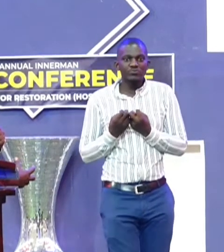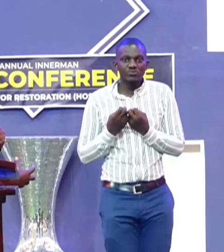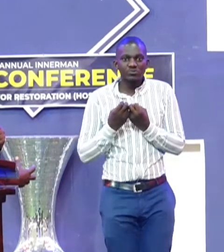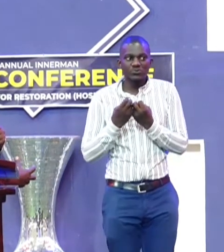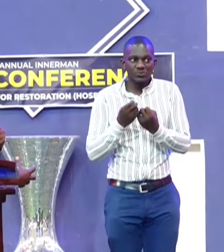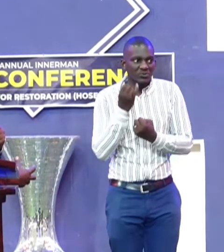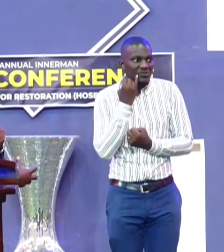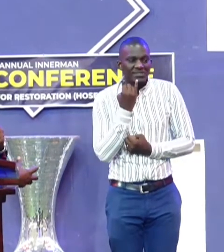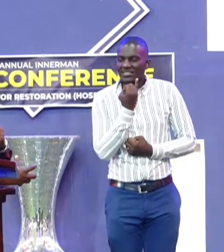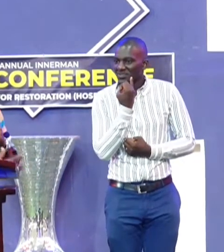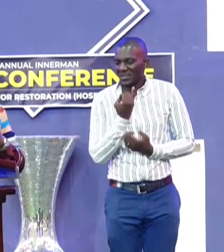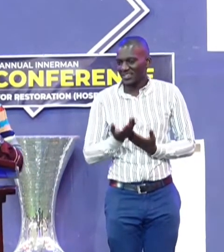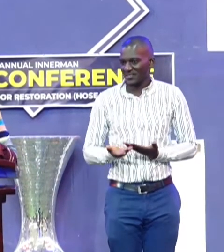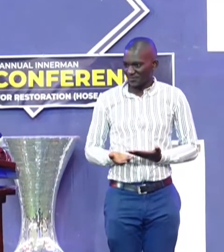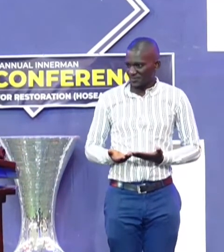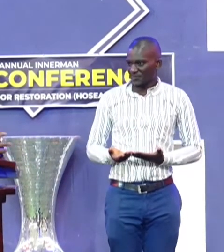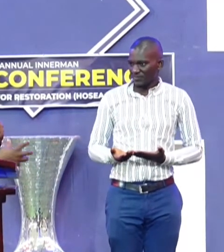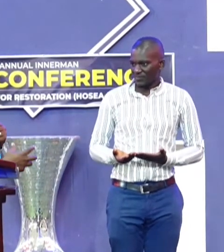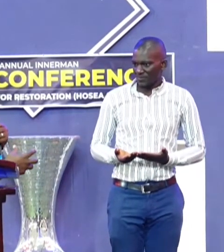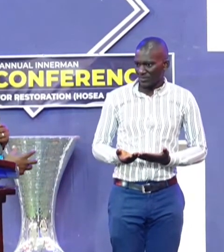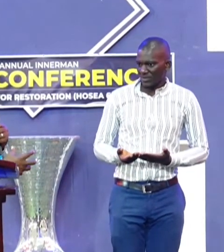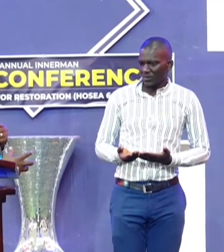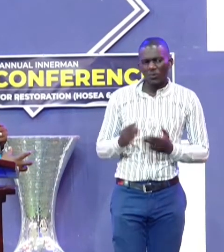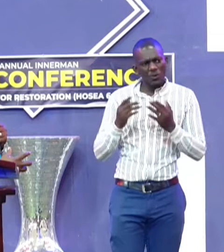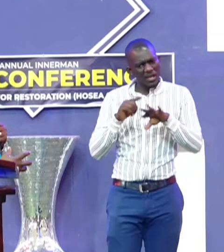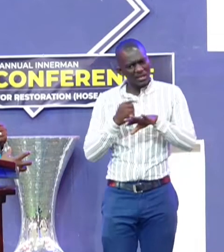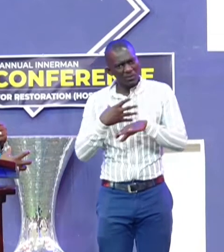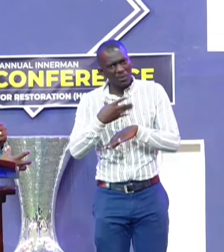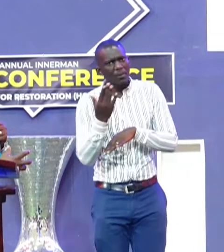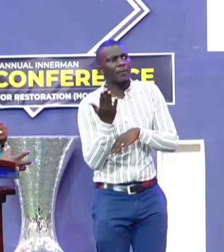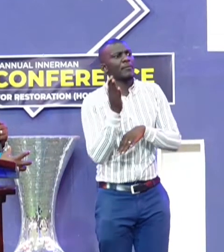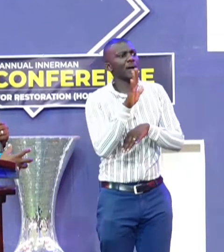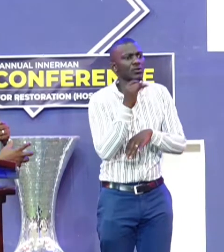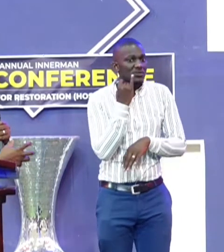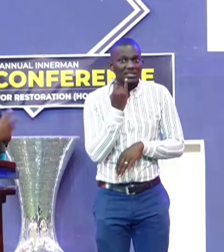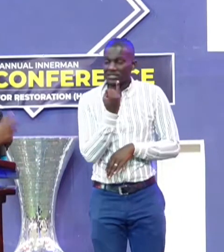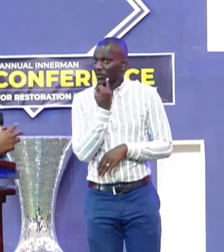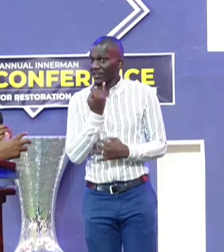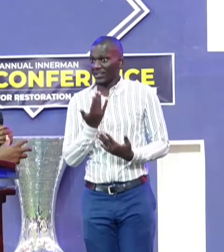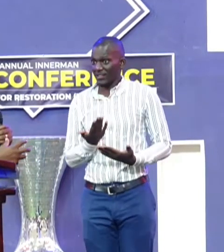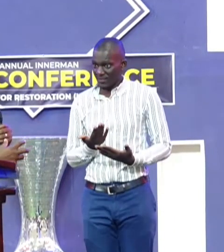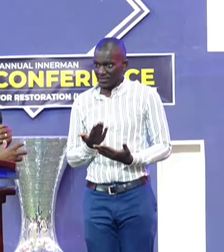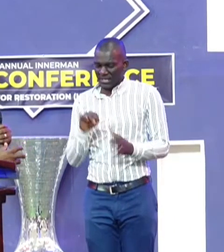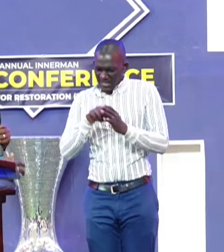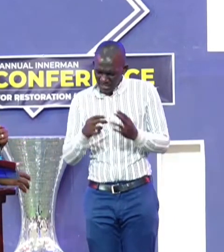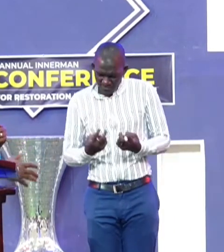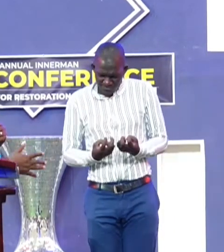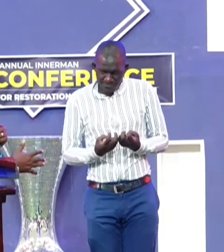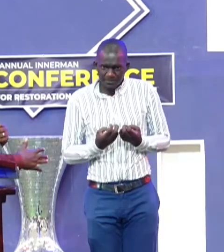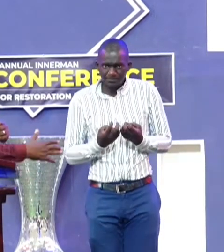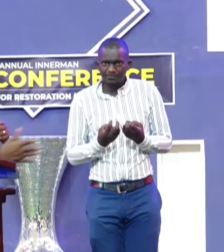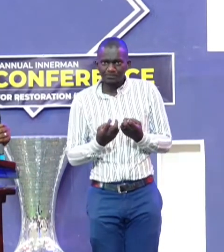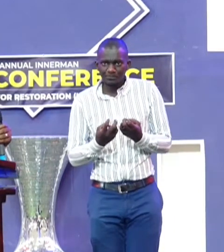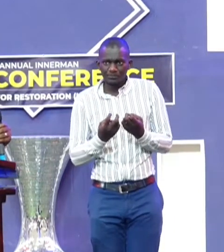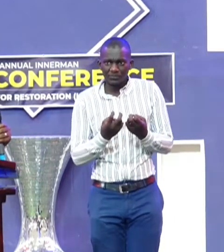on to set on a journey to return to Israel. Wadde Isirayiri. Though is when she was returning to Israel. Ngali mu lugendo. On her way.